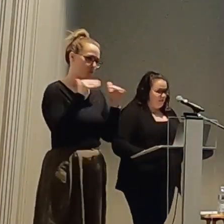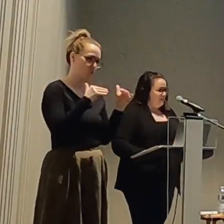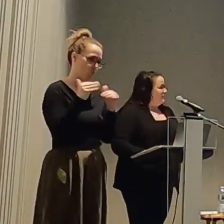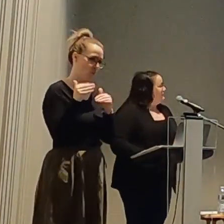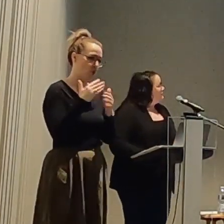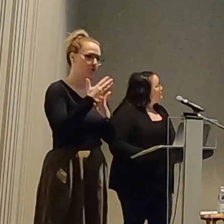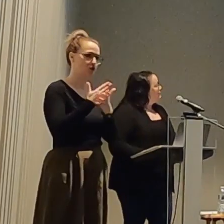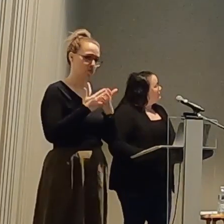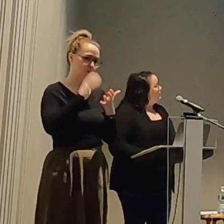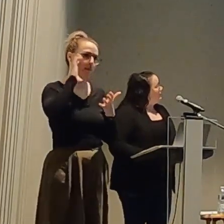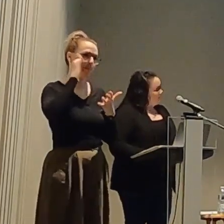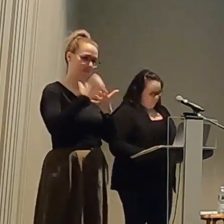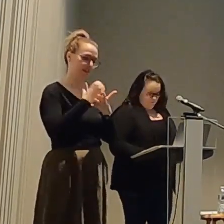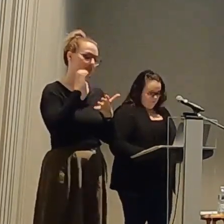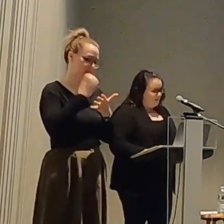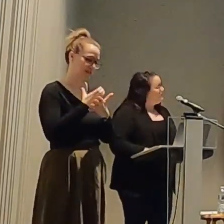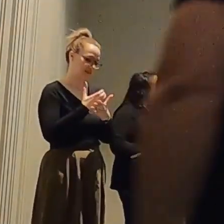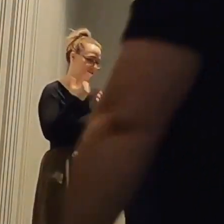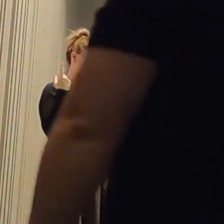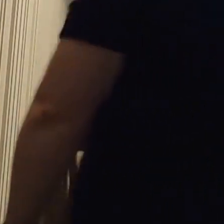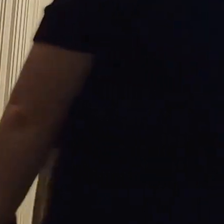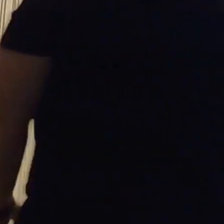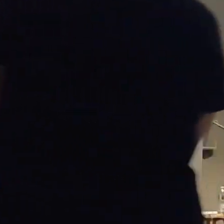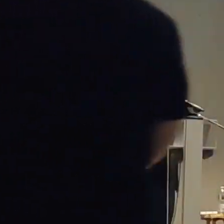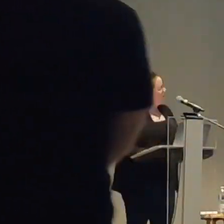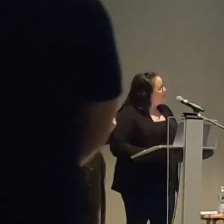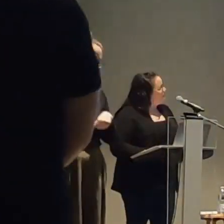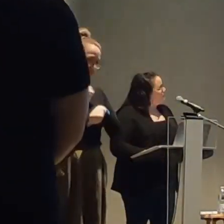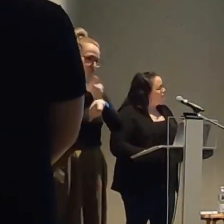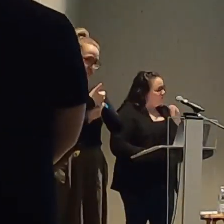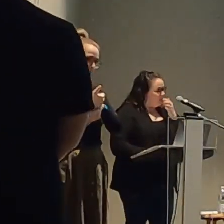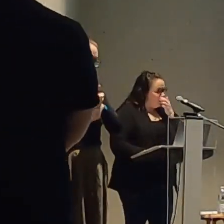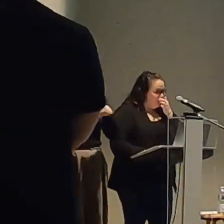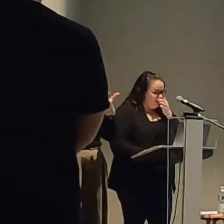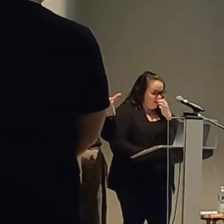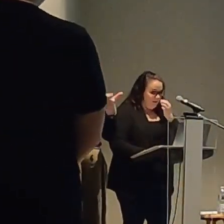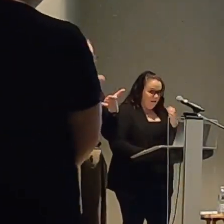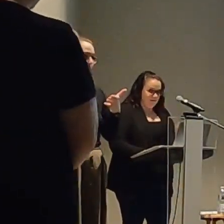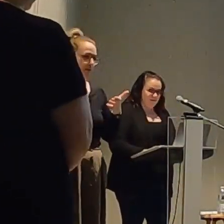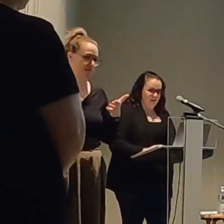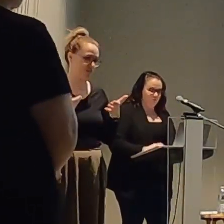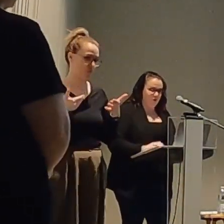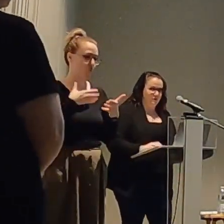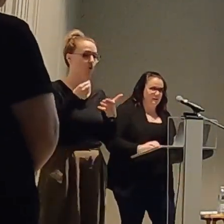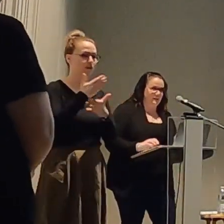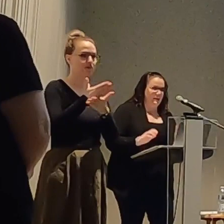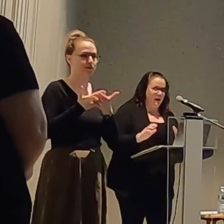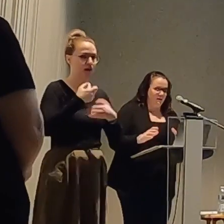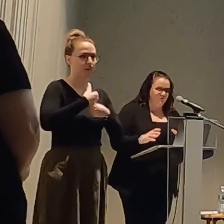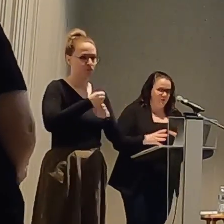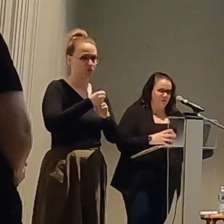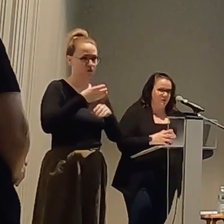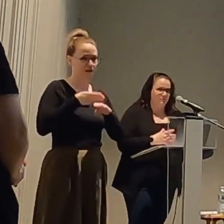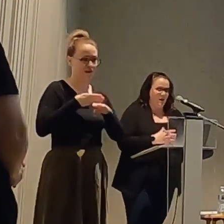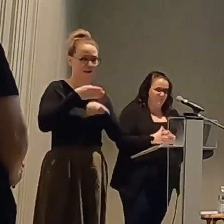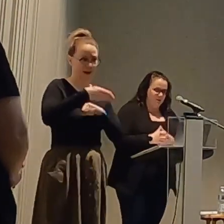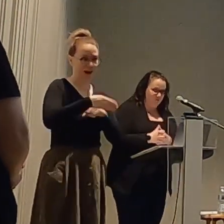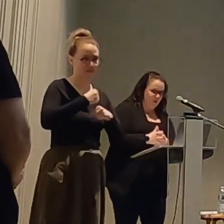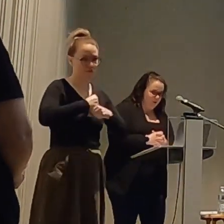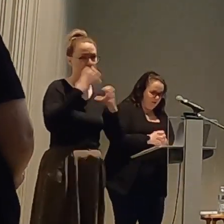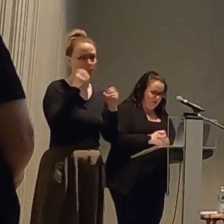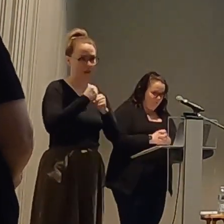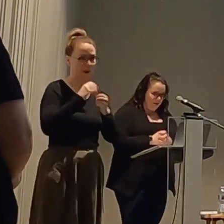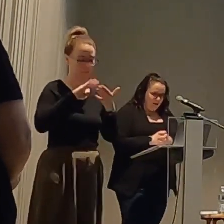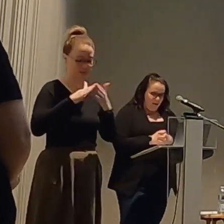some of the scenes were created before, and some were created after the